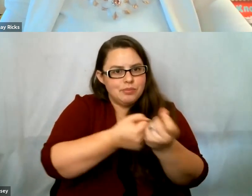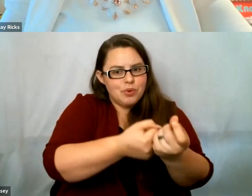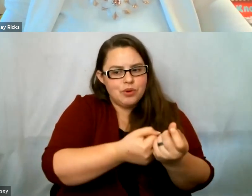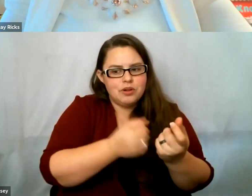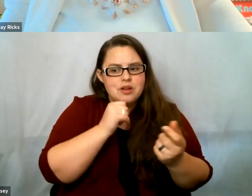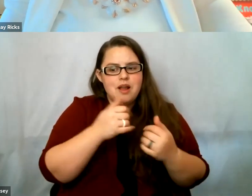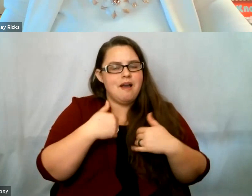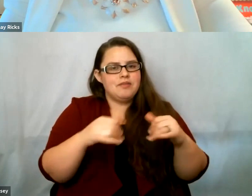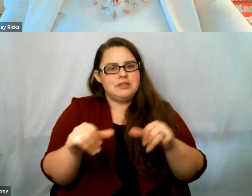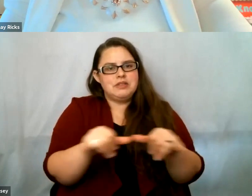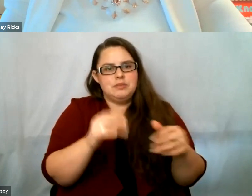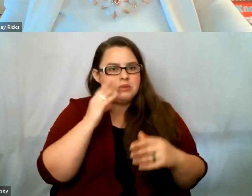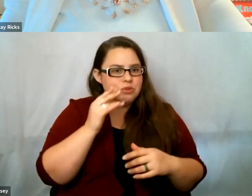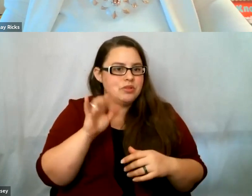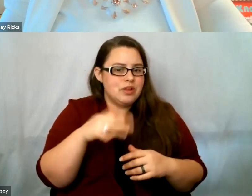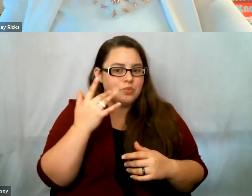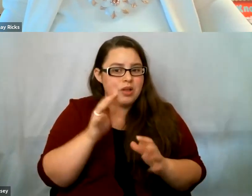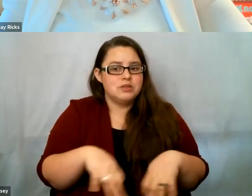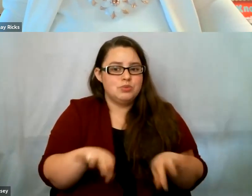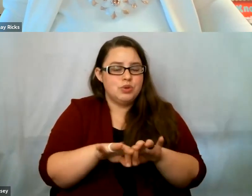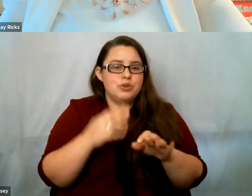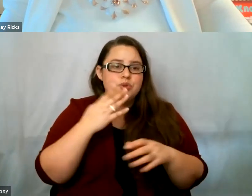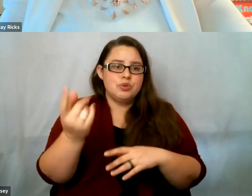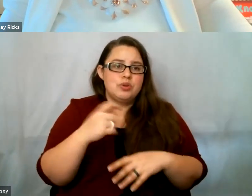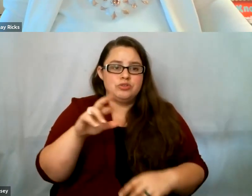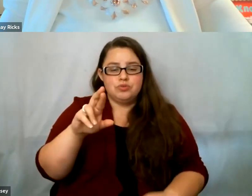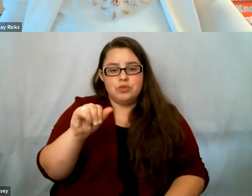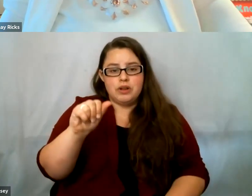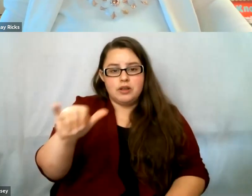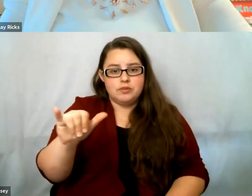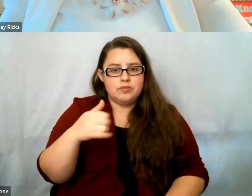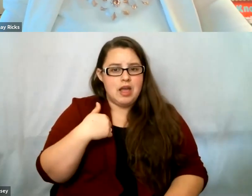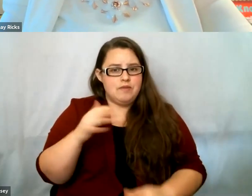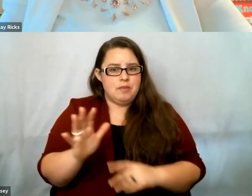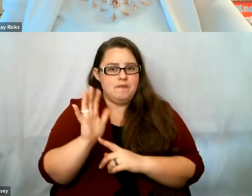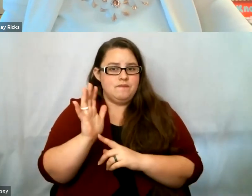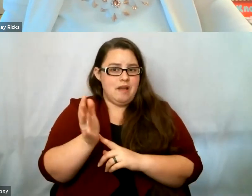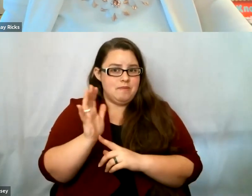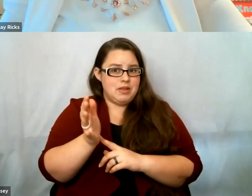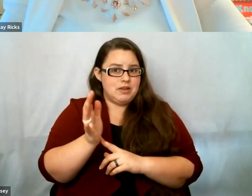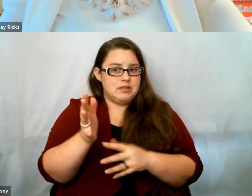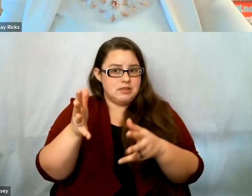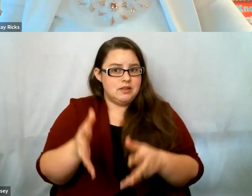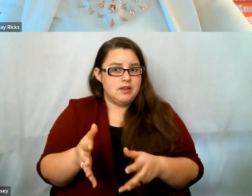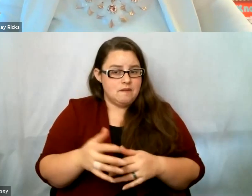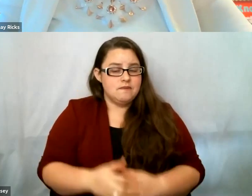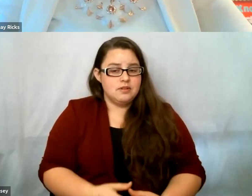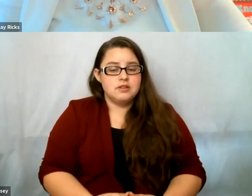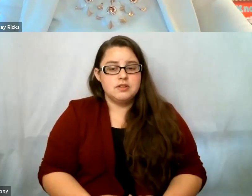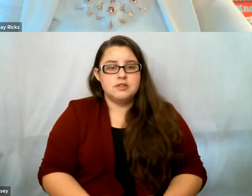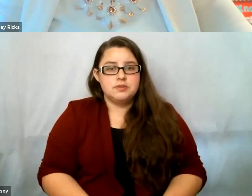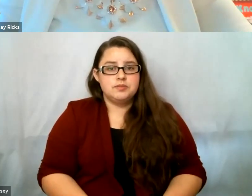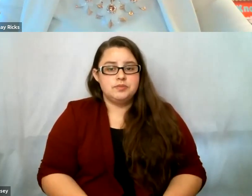important. Good question, Ray. We have about five more minutes.